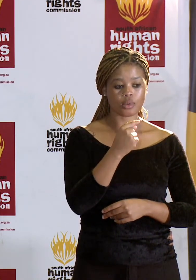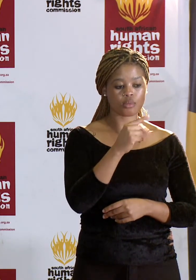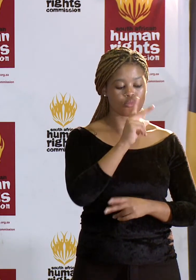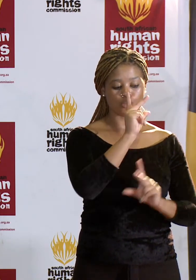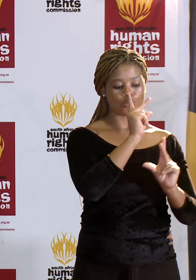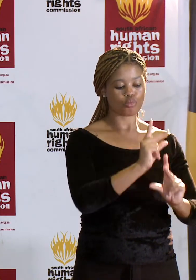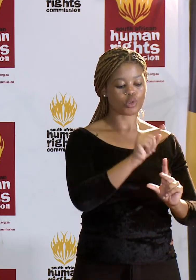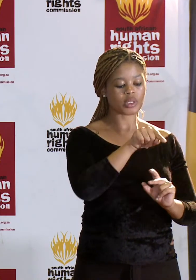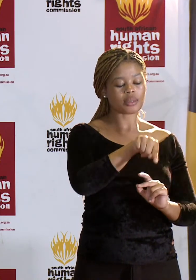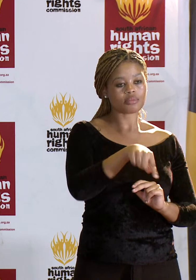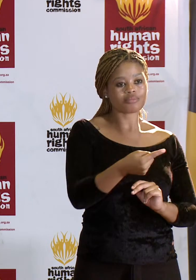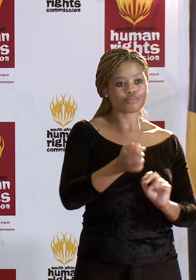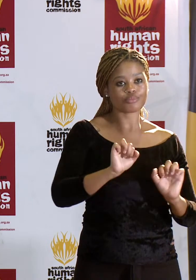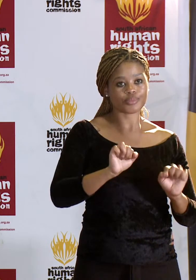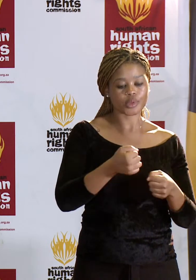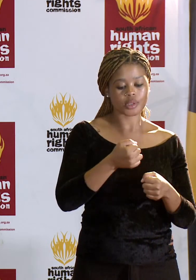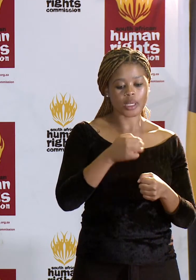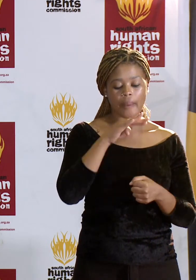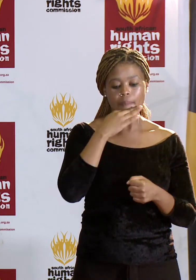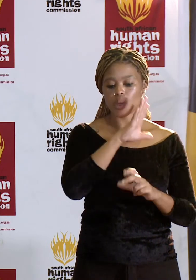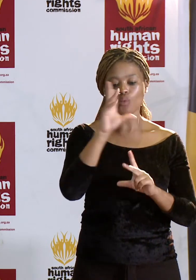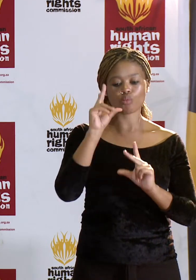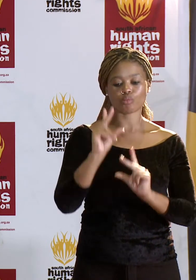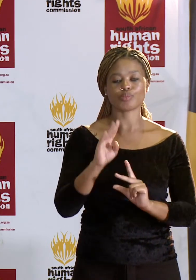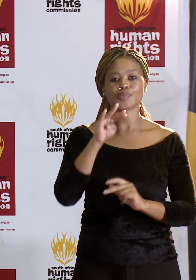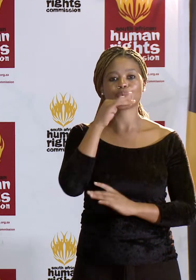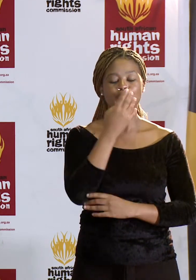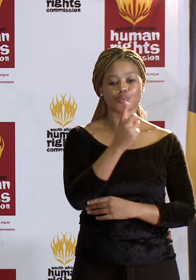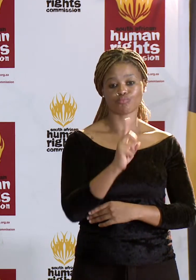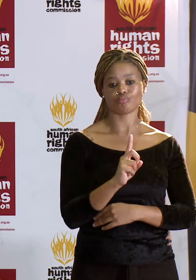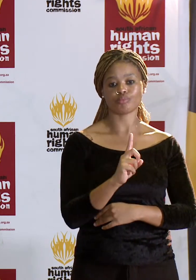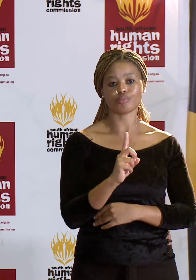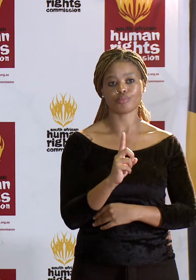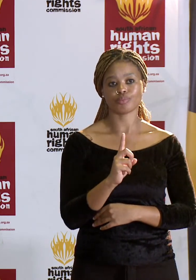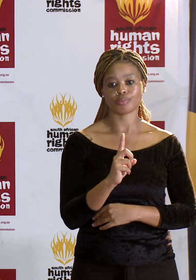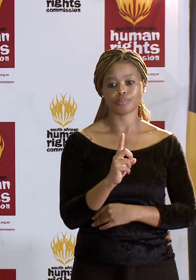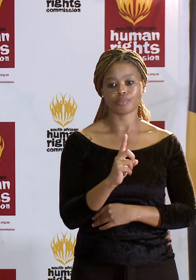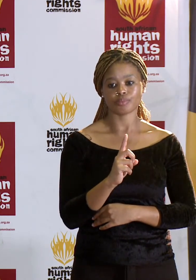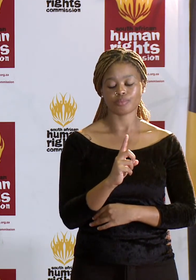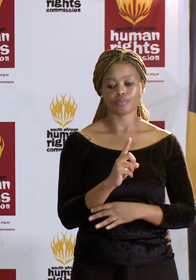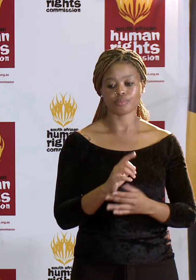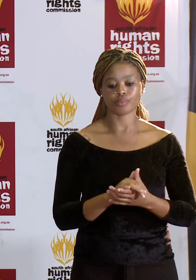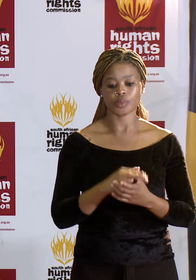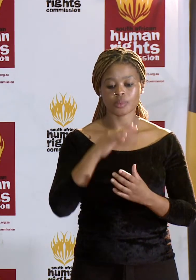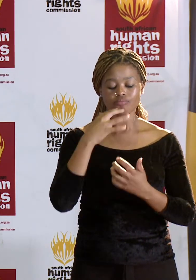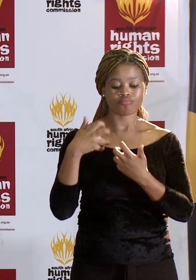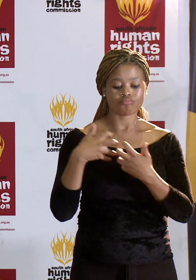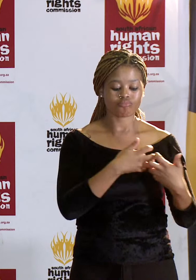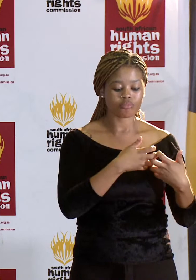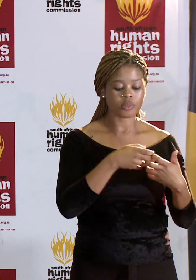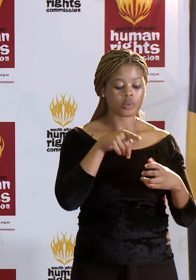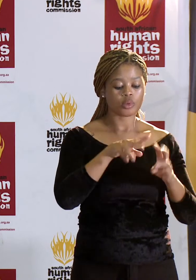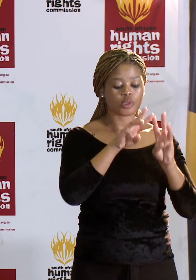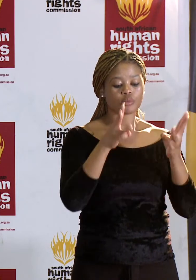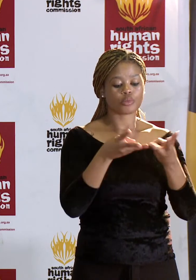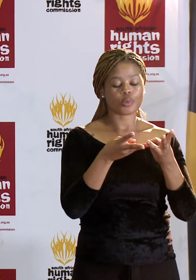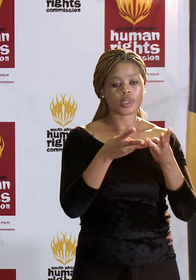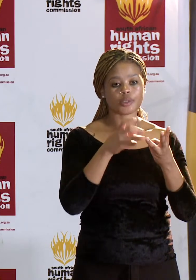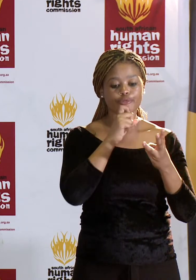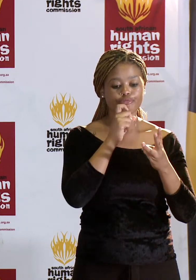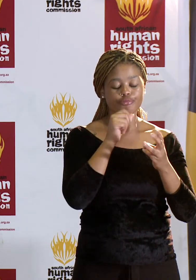ayibobuntu obubenzayo okanye asingumntu lowo. What does it mean, especially when it relates to the way we use social